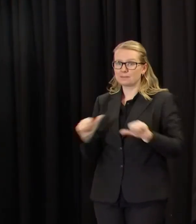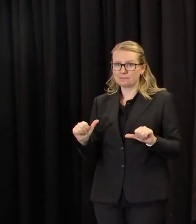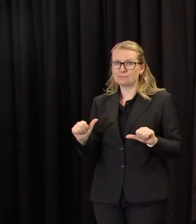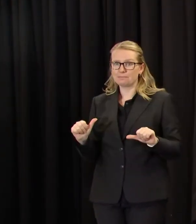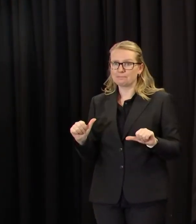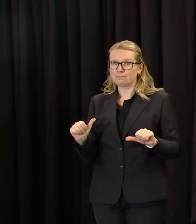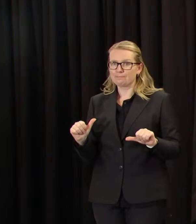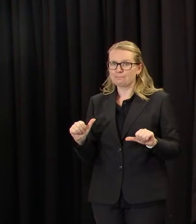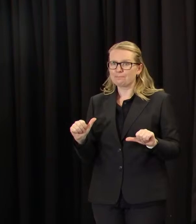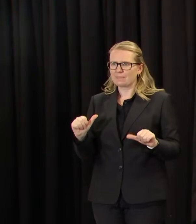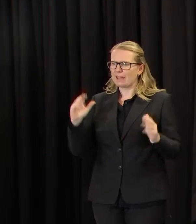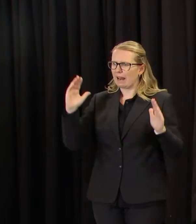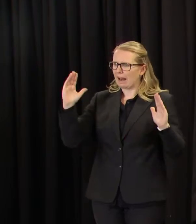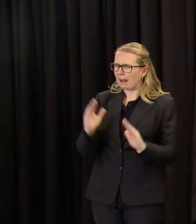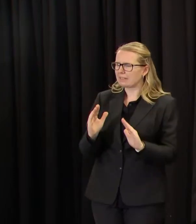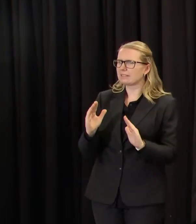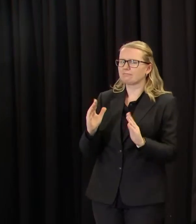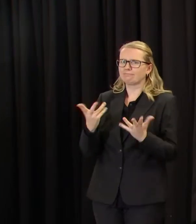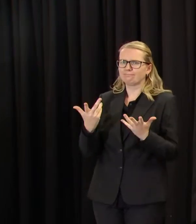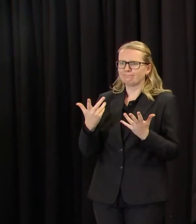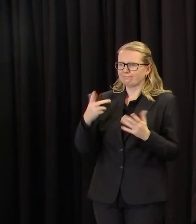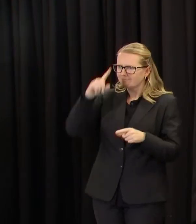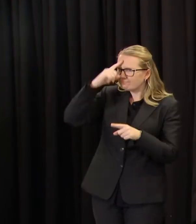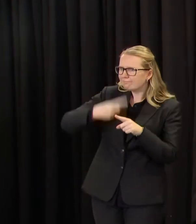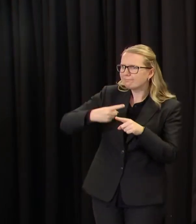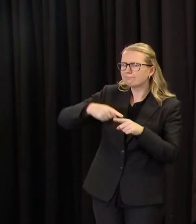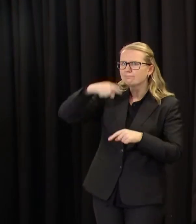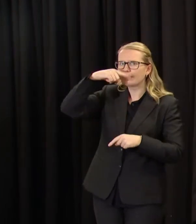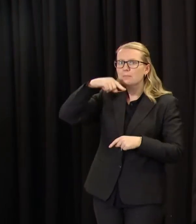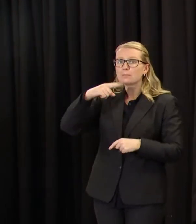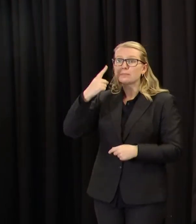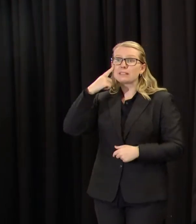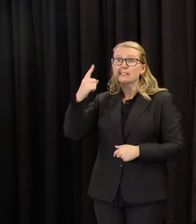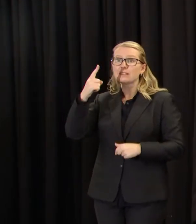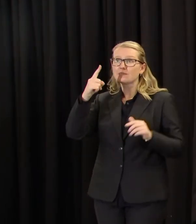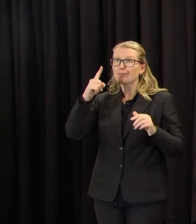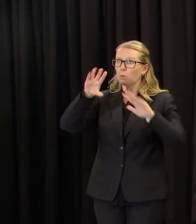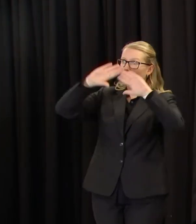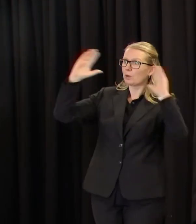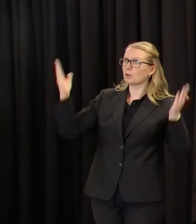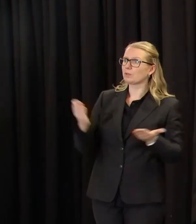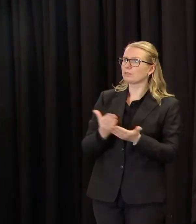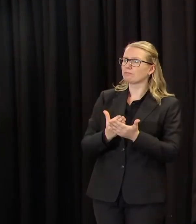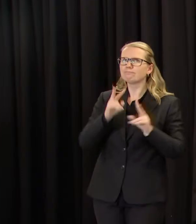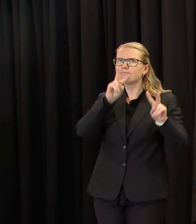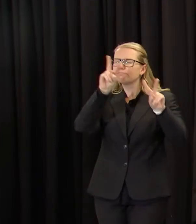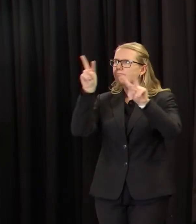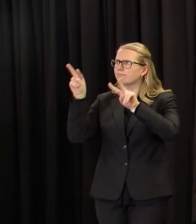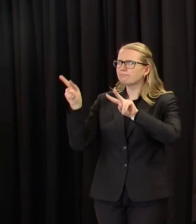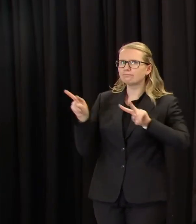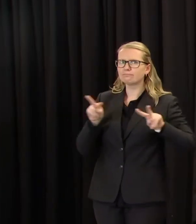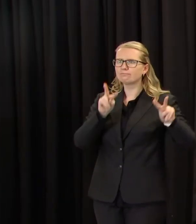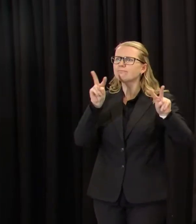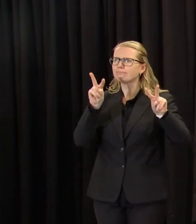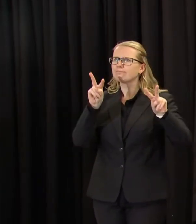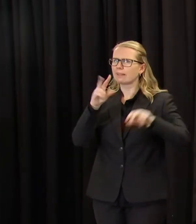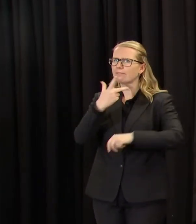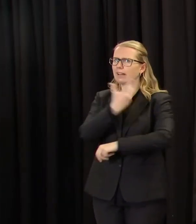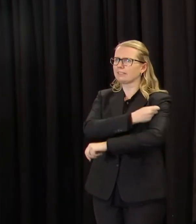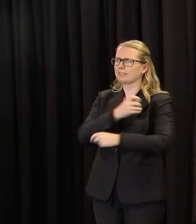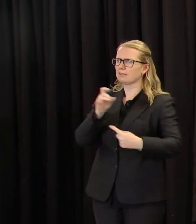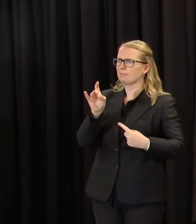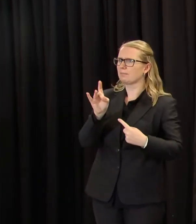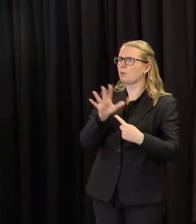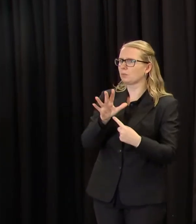serious illness. Look around the rest of the world. That is every reason to get vaccinated. At the moment we don't have enough, but that will change